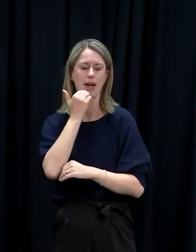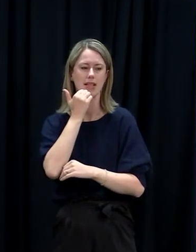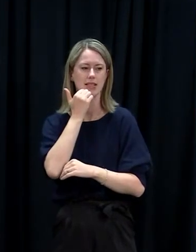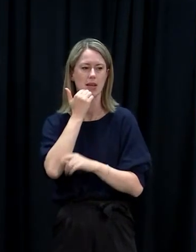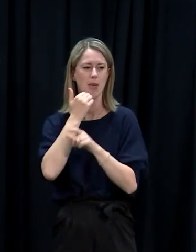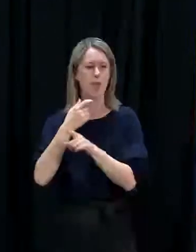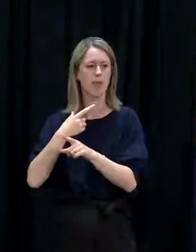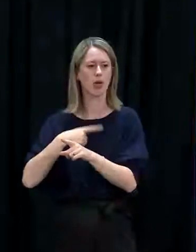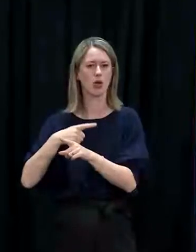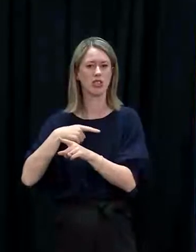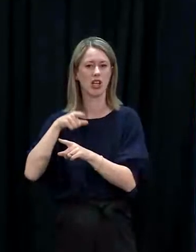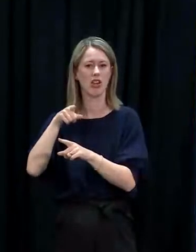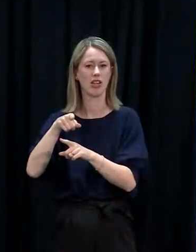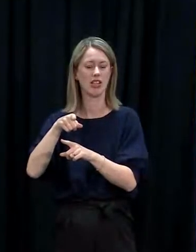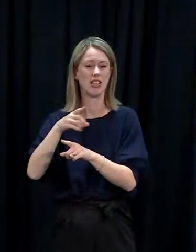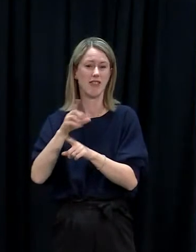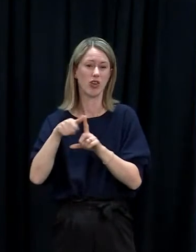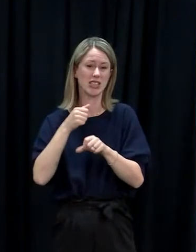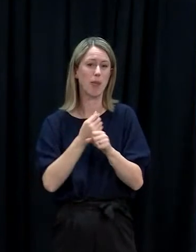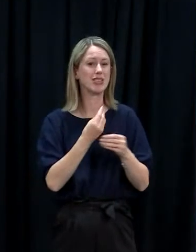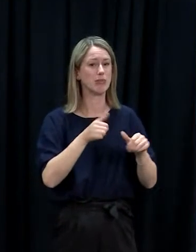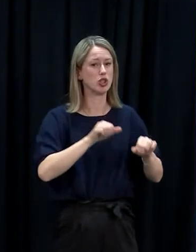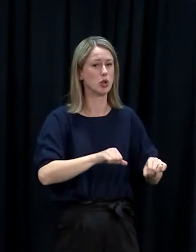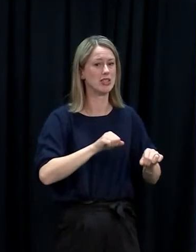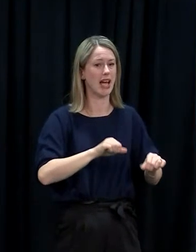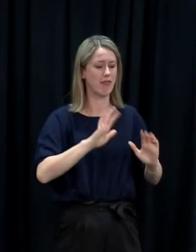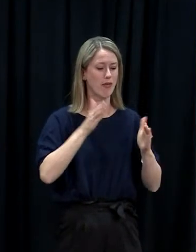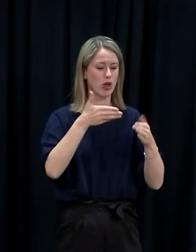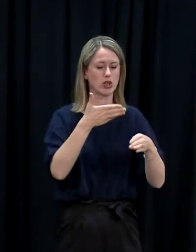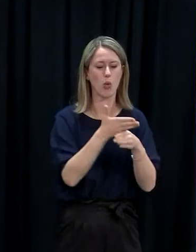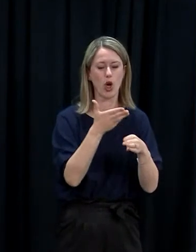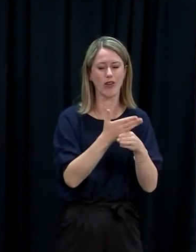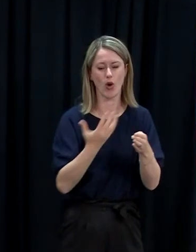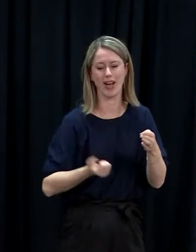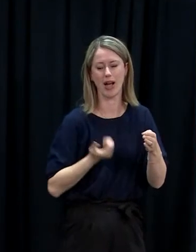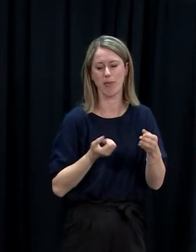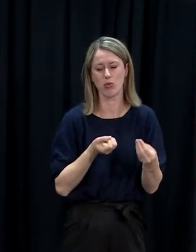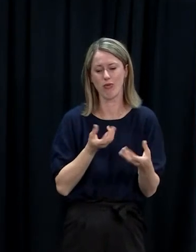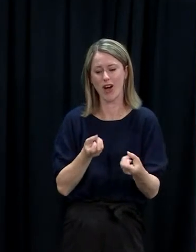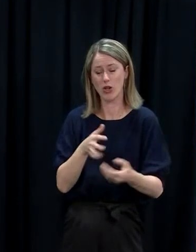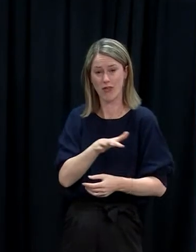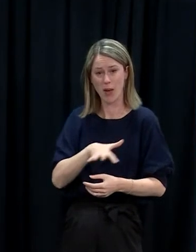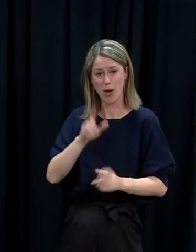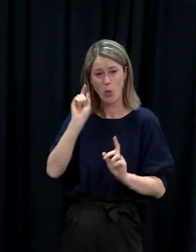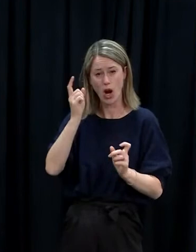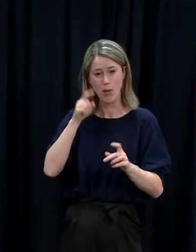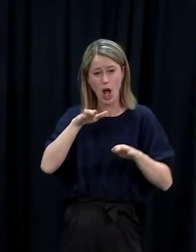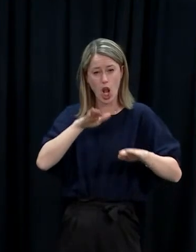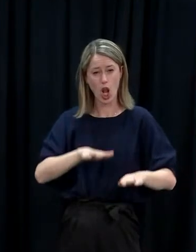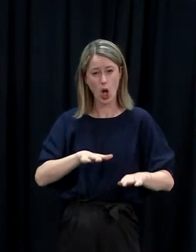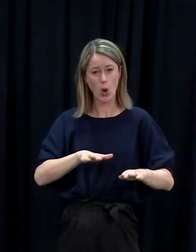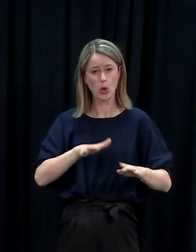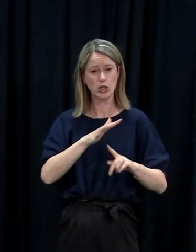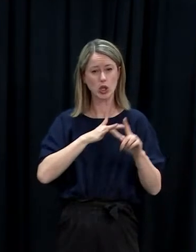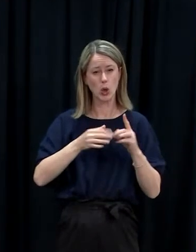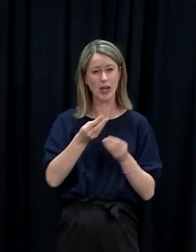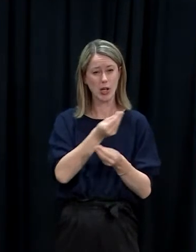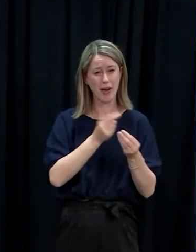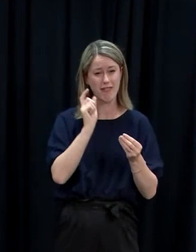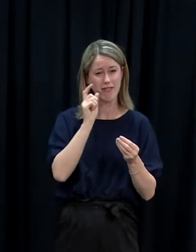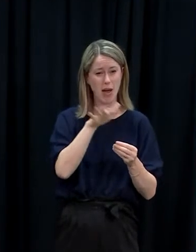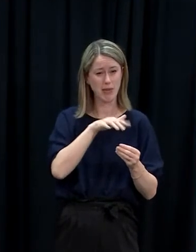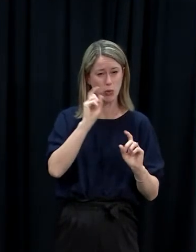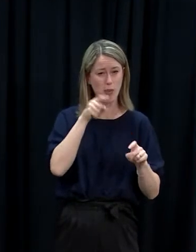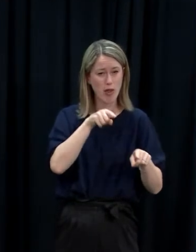risk, but because students have had to drop out and work and prioritise providing income for their families, particularly in those low socioeconomic areas? Yes, I am